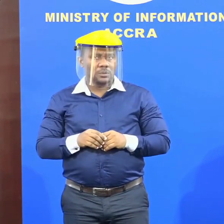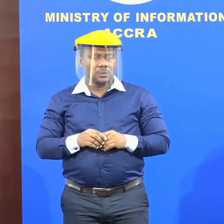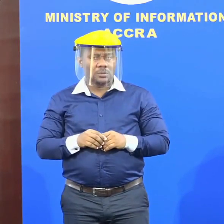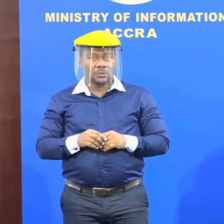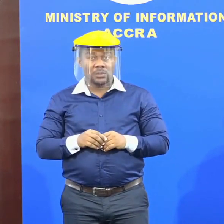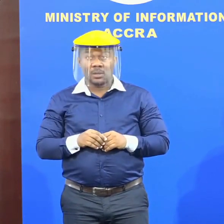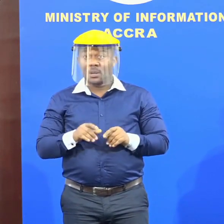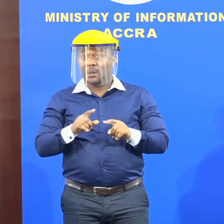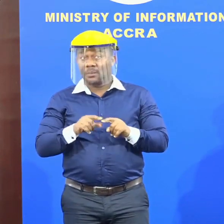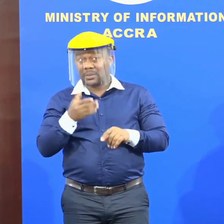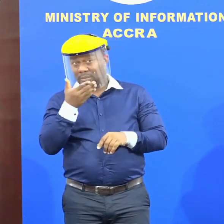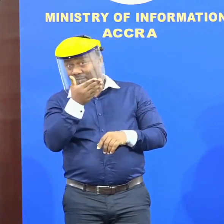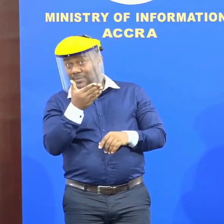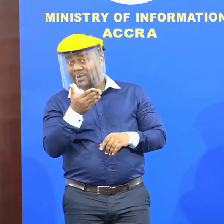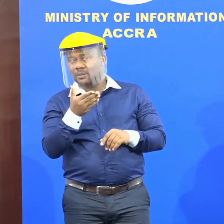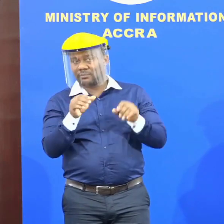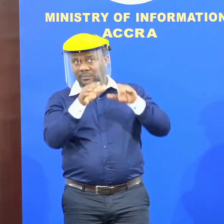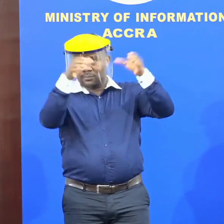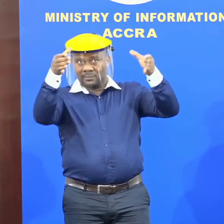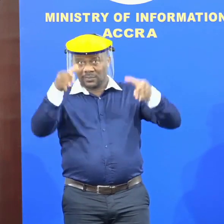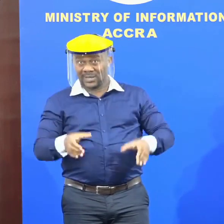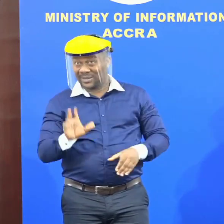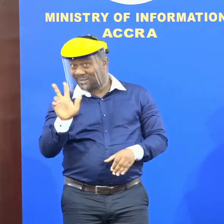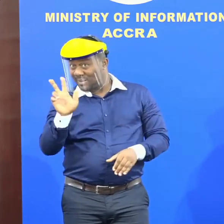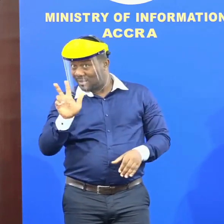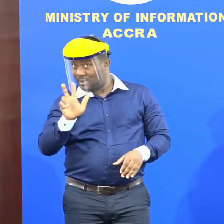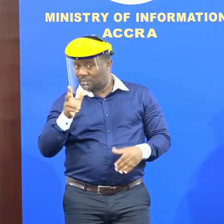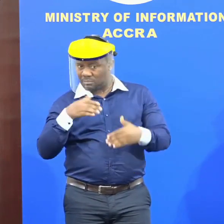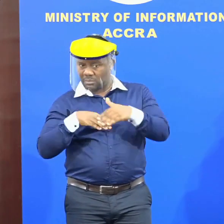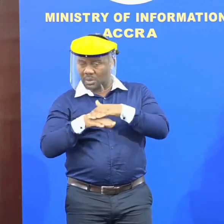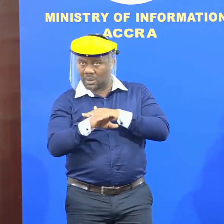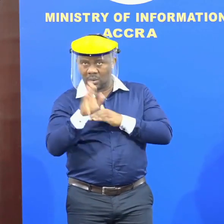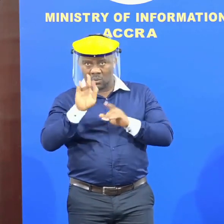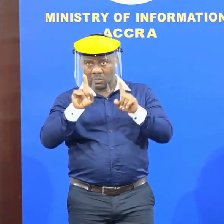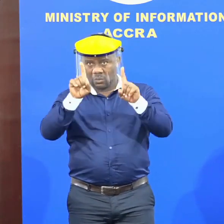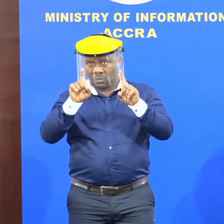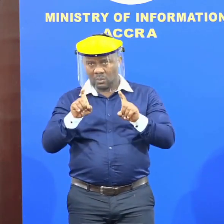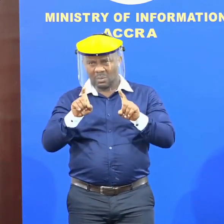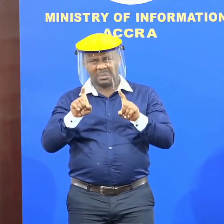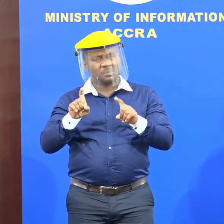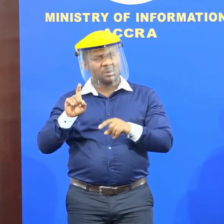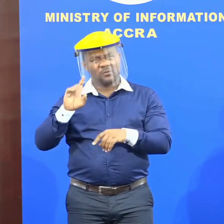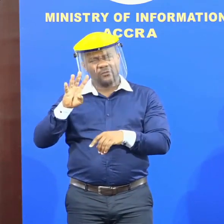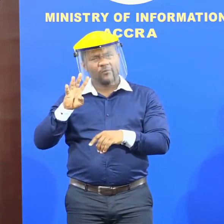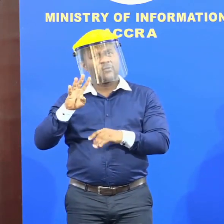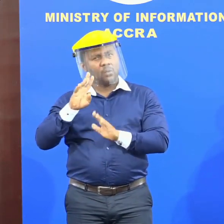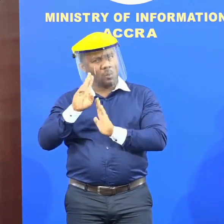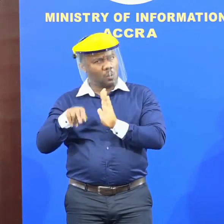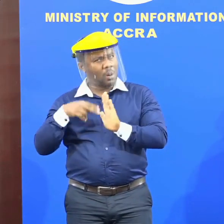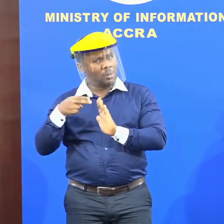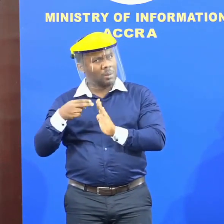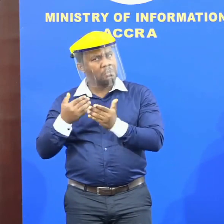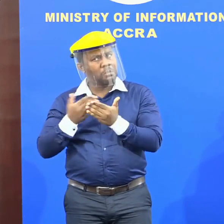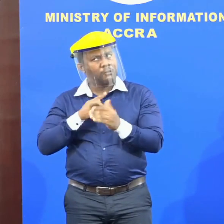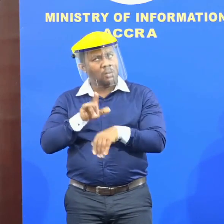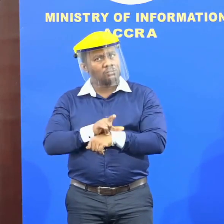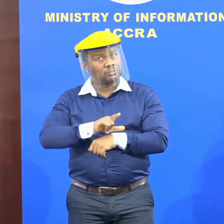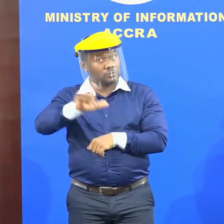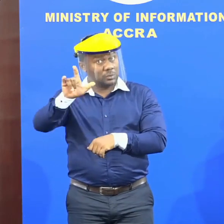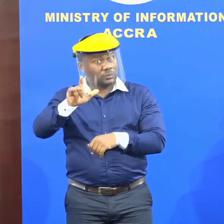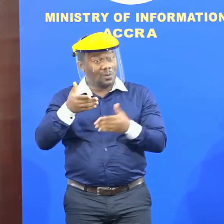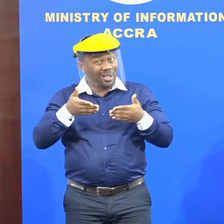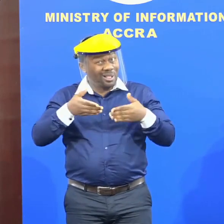at the entrance of Terminal 3, and passengers are advised to arrive at the airport at least about 4 hours before scheduled departure time to enable